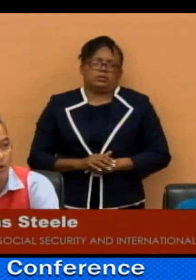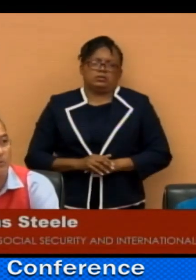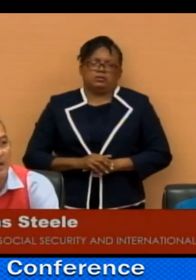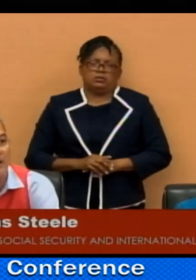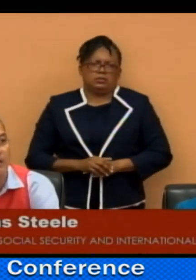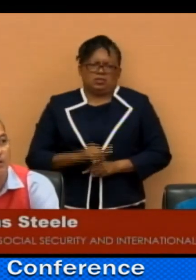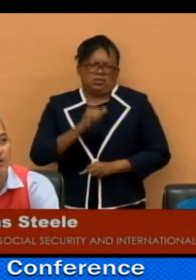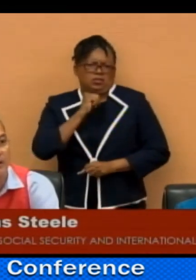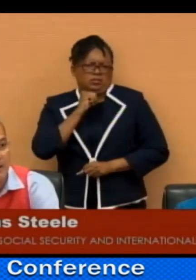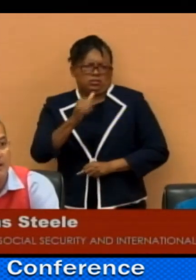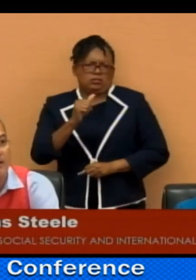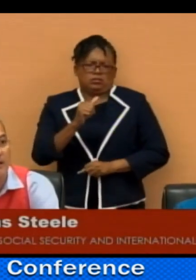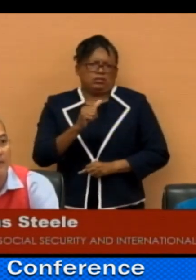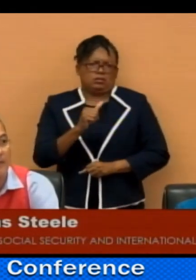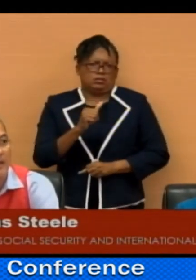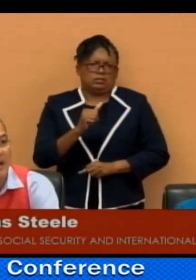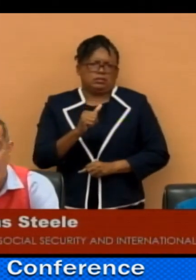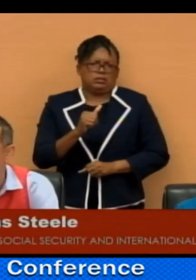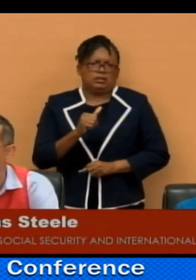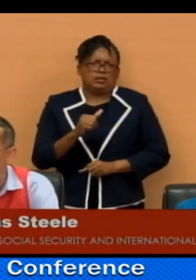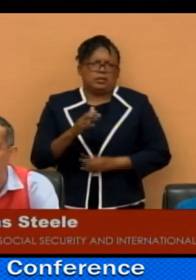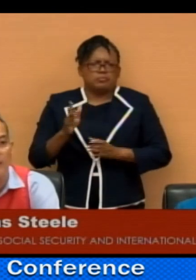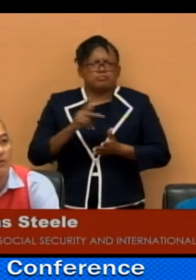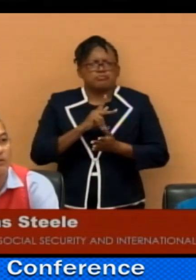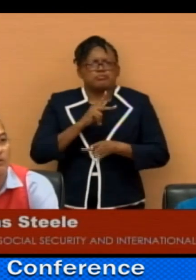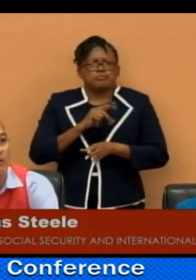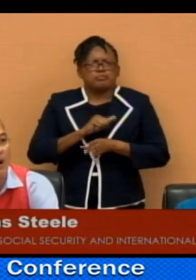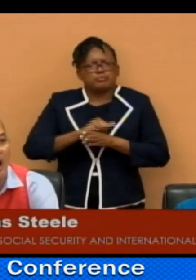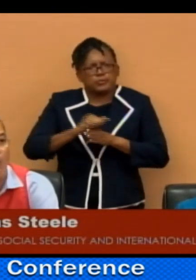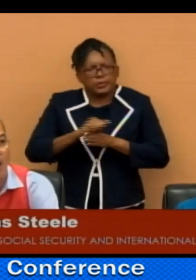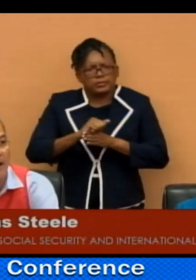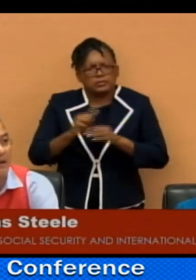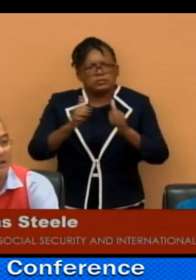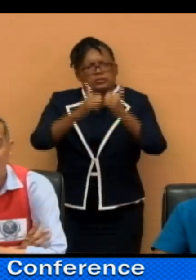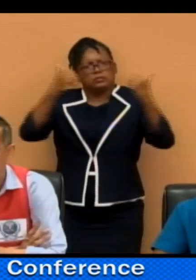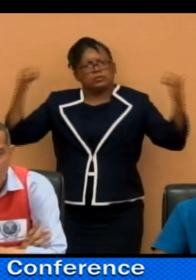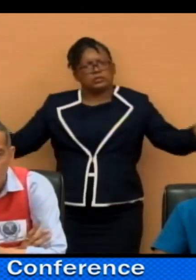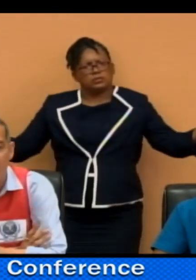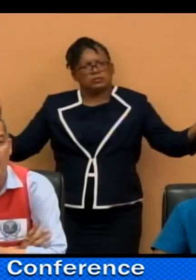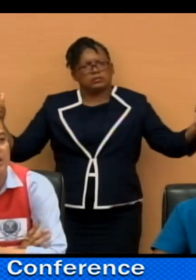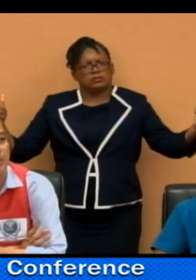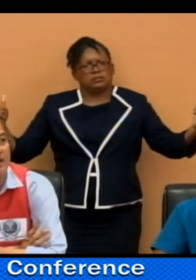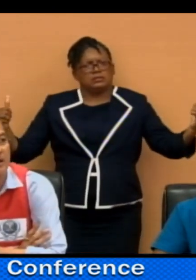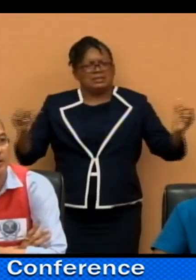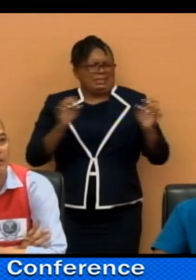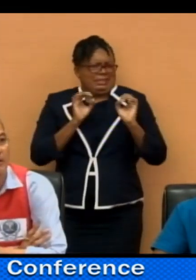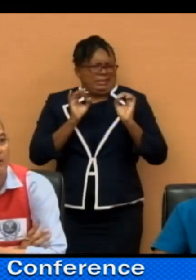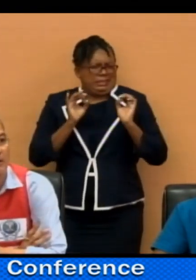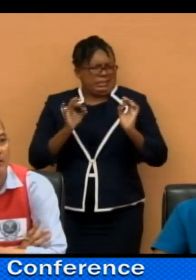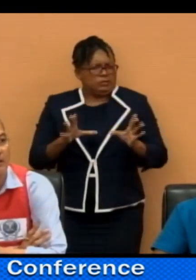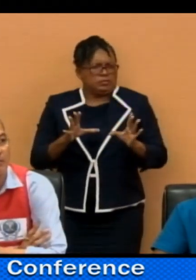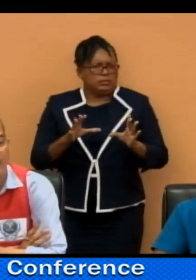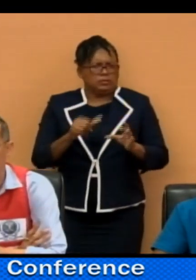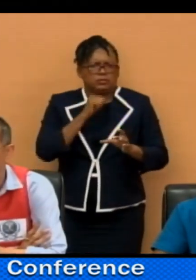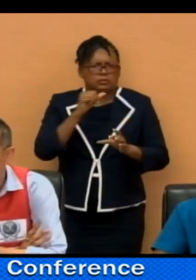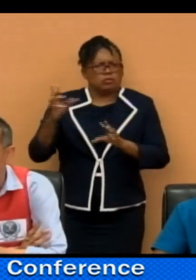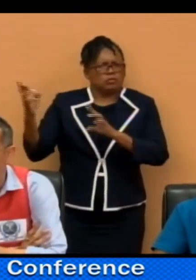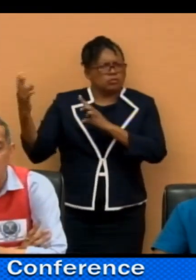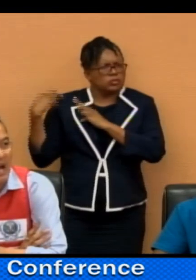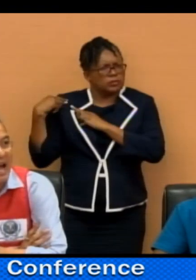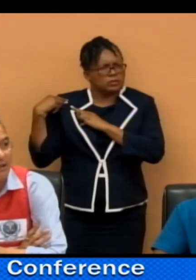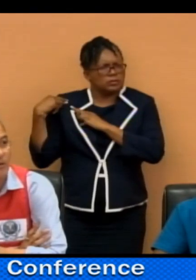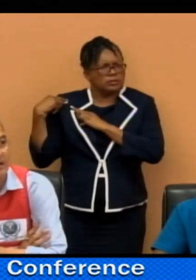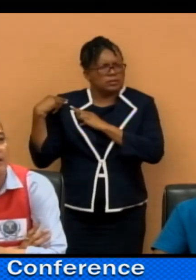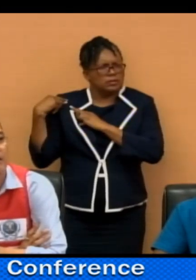you don't maintain the social distancing. Any and all of you are, one, terribly irresponsible, putting the rest of